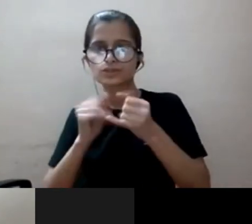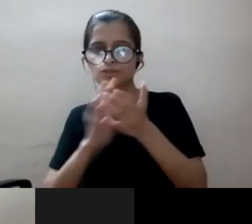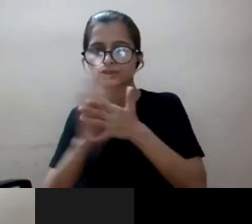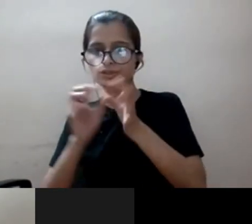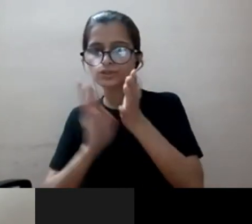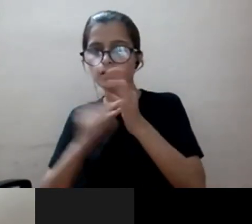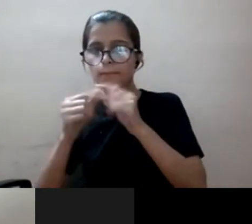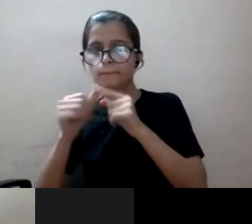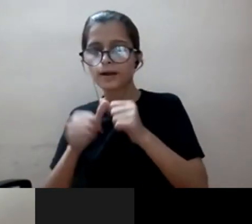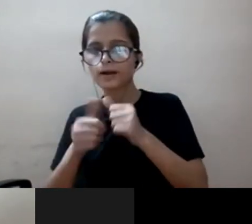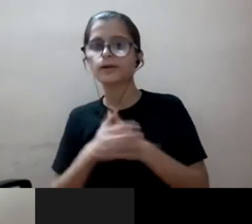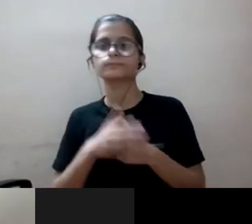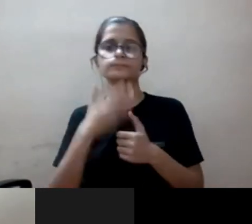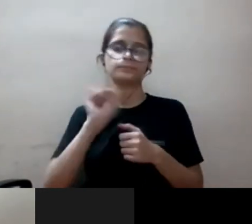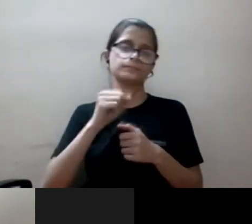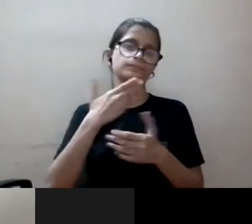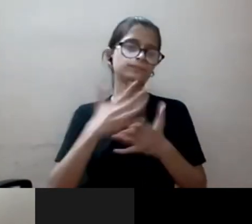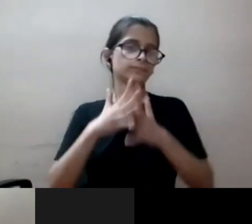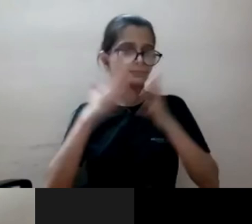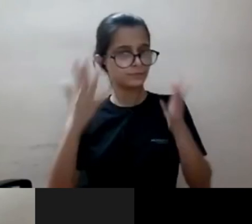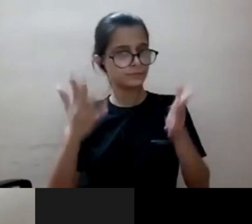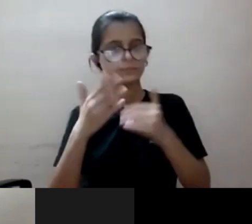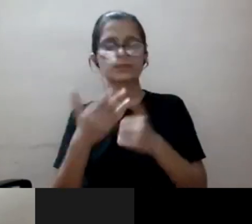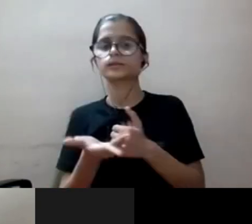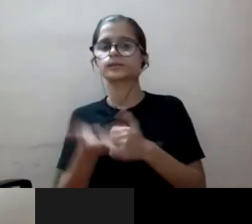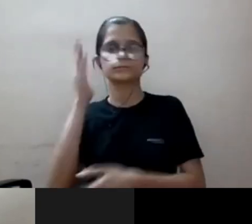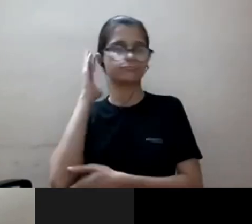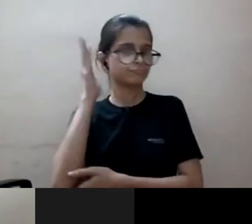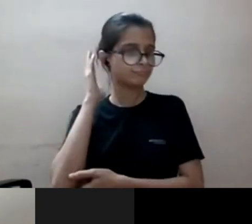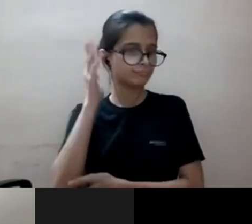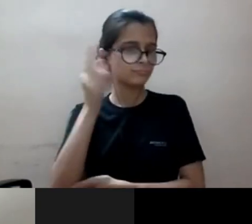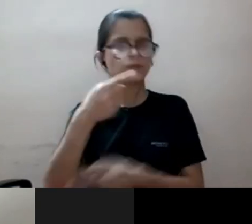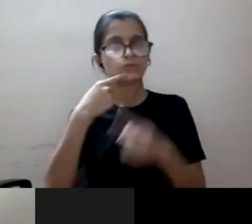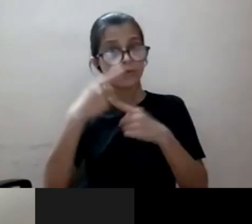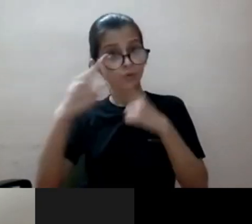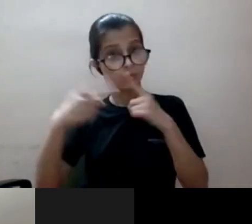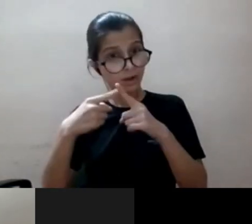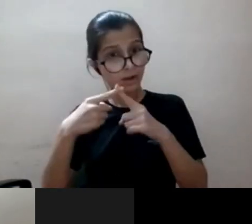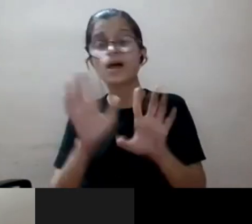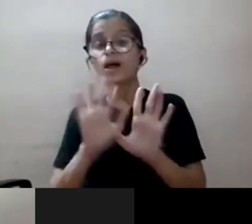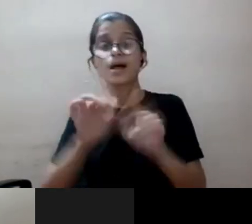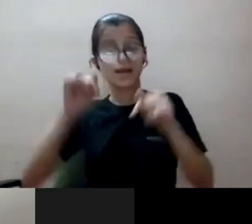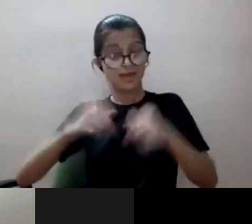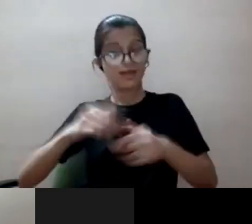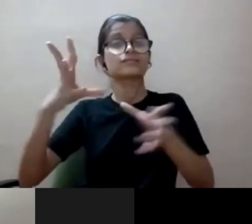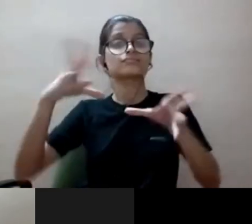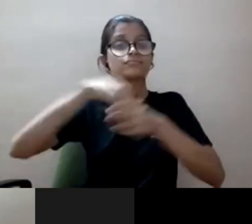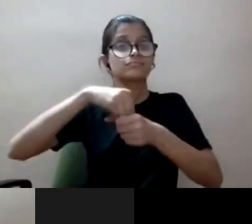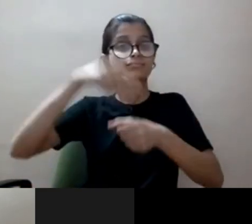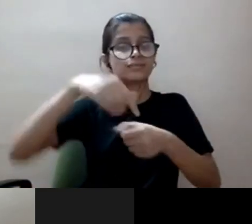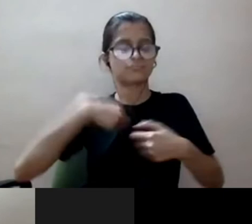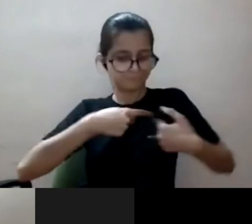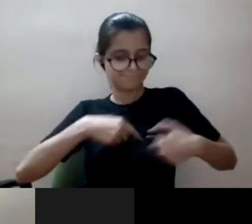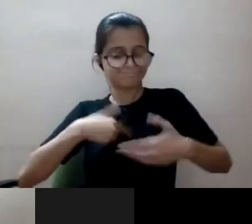Yes, sir. Thank you. First of all, thank you, sir, for not only for your talk, but for being with us here today from bottom of my heart. Thank you